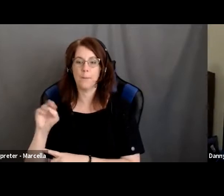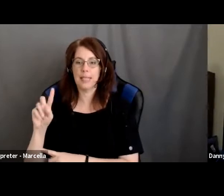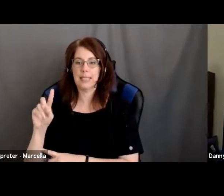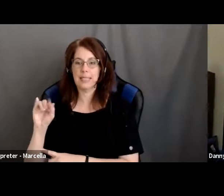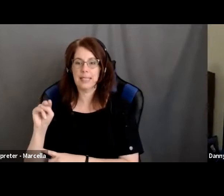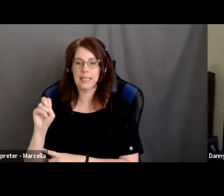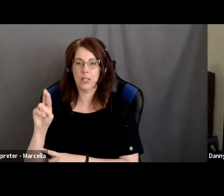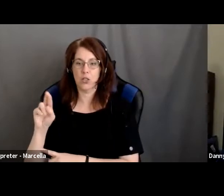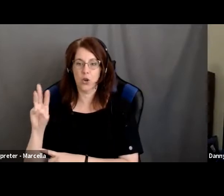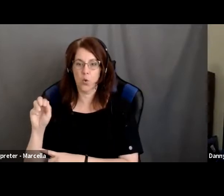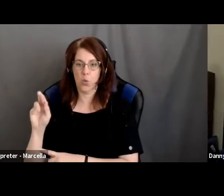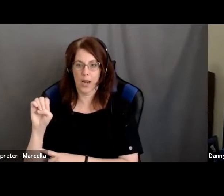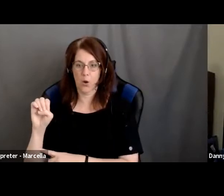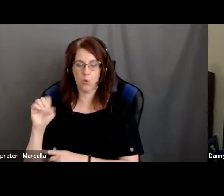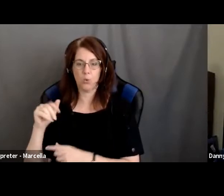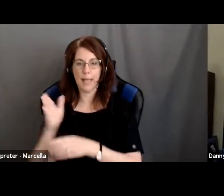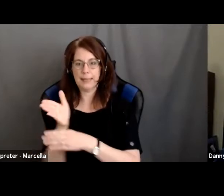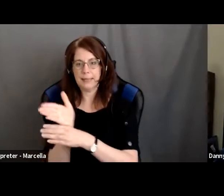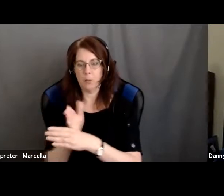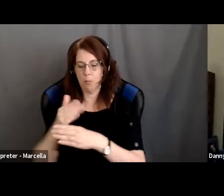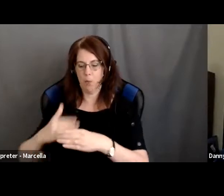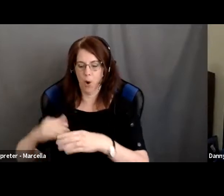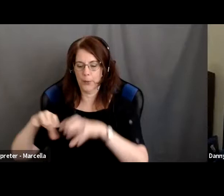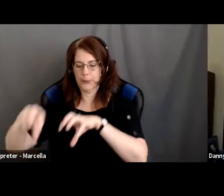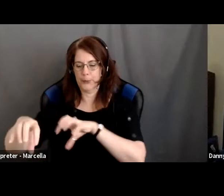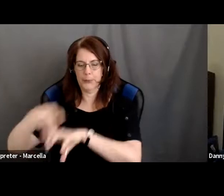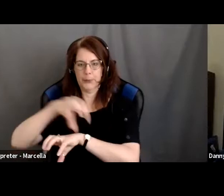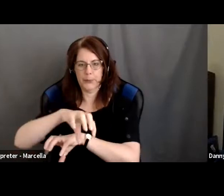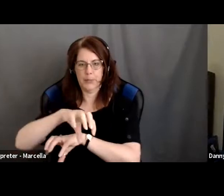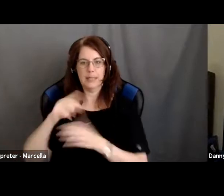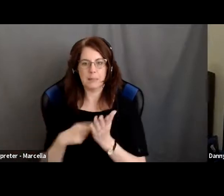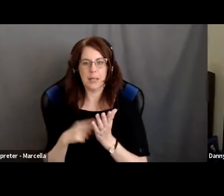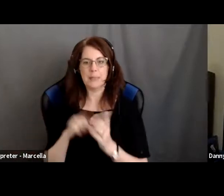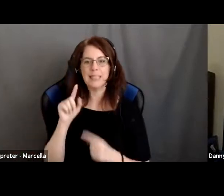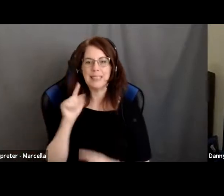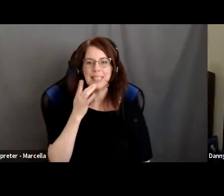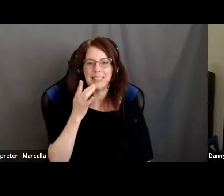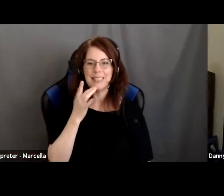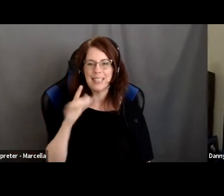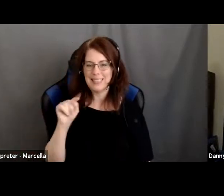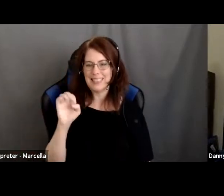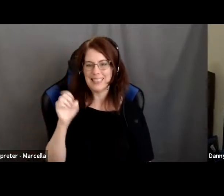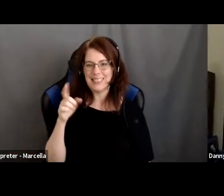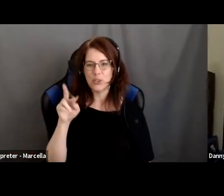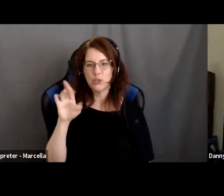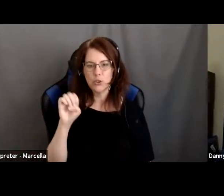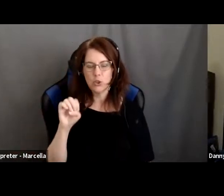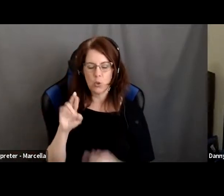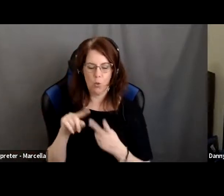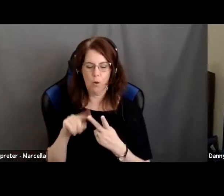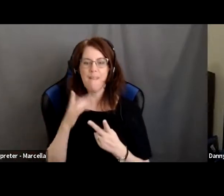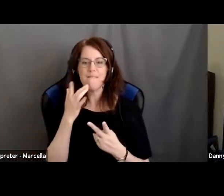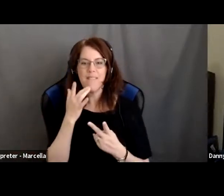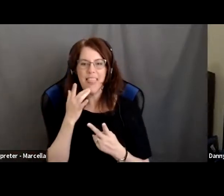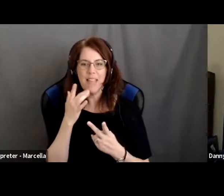has compartments to keep food separate, because sometimes it's a texture thing, sometimes it's flavors mixing that a person won't want to